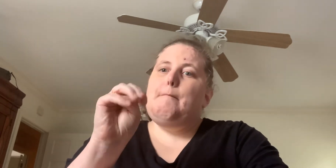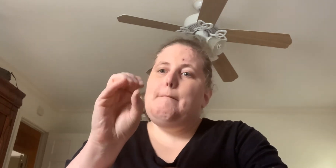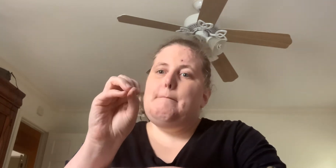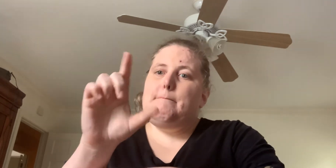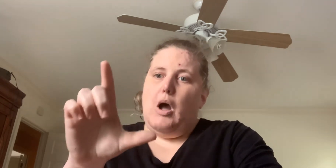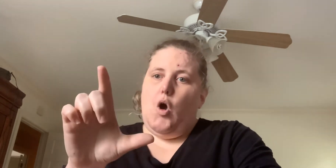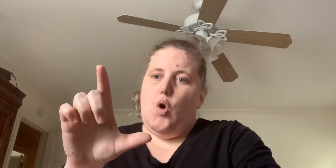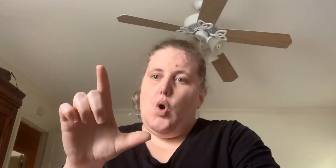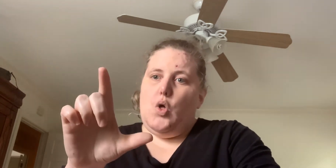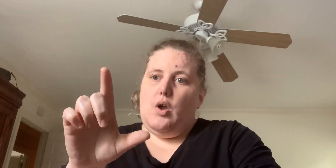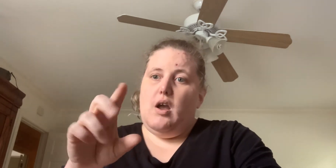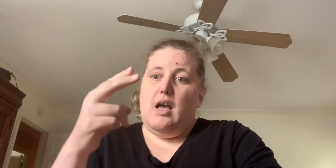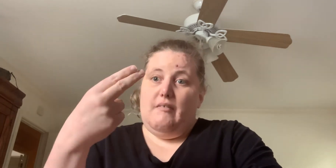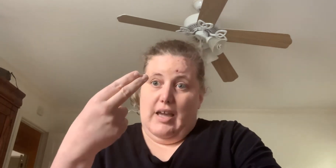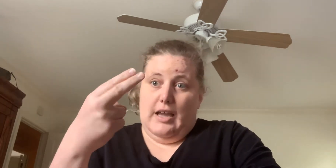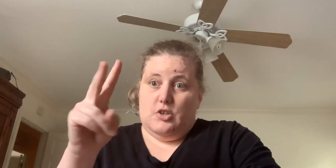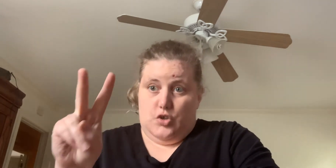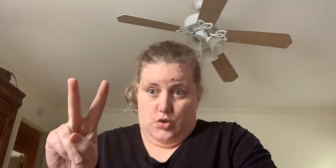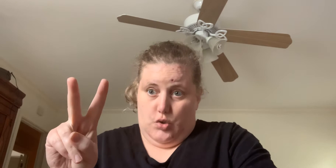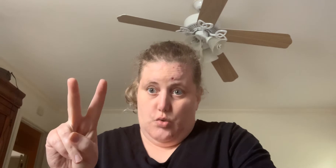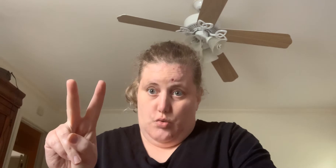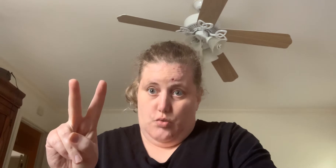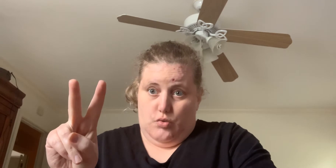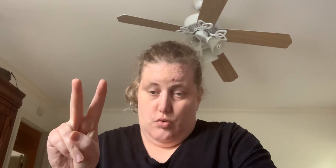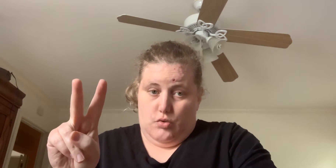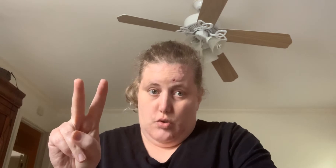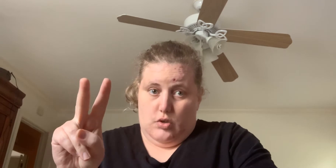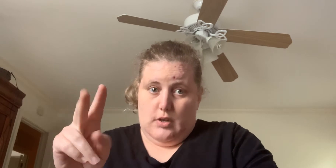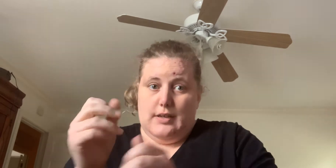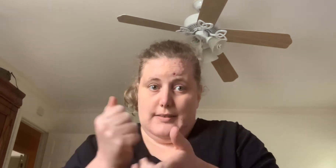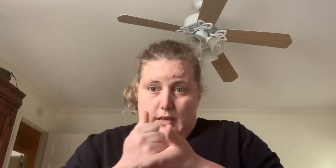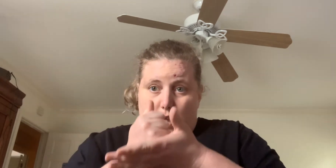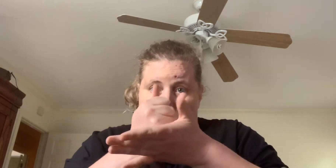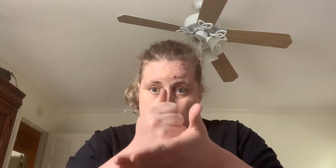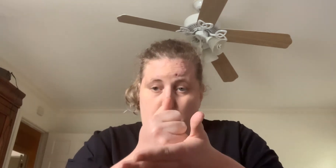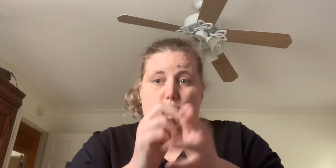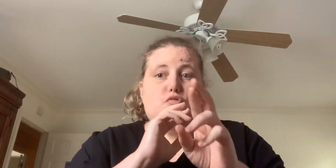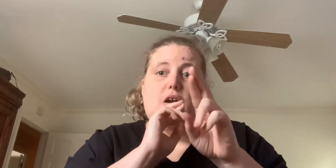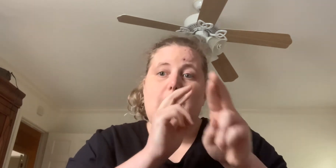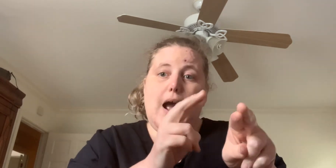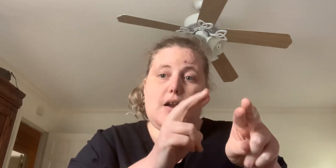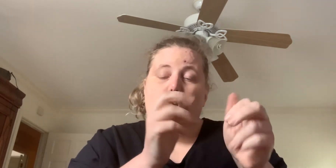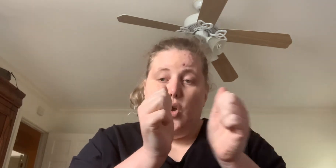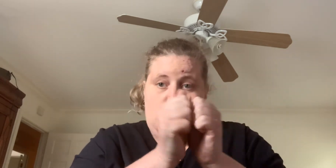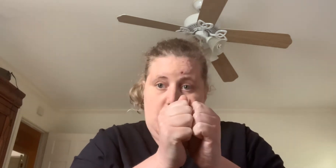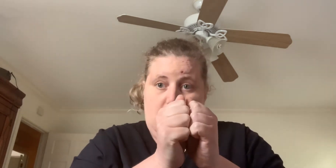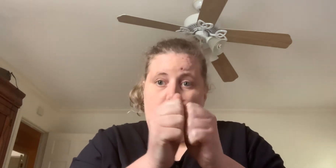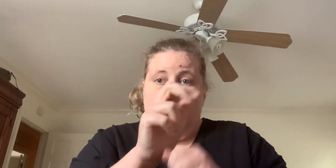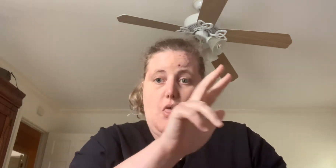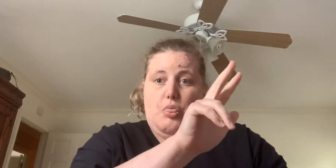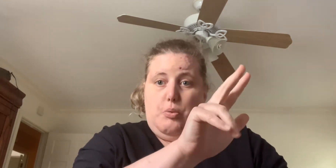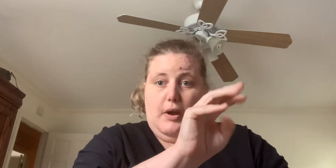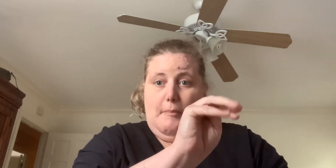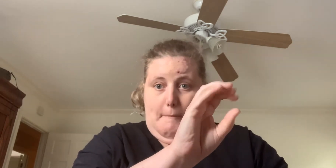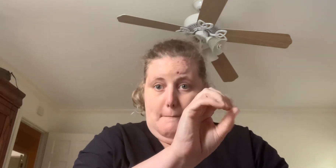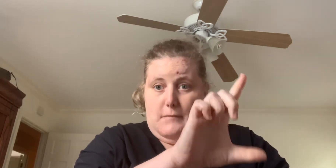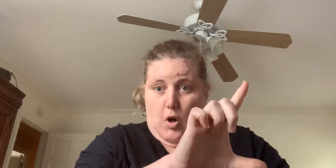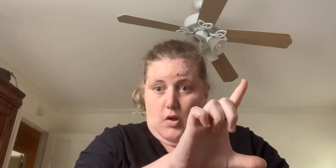of H2 to react with 3 moles of nitrogen. I'll do